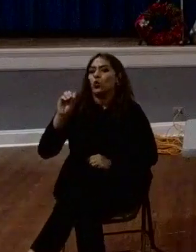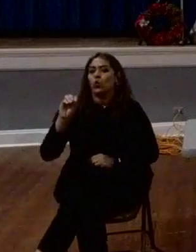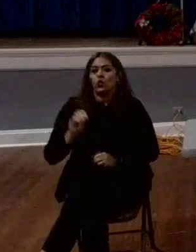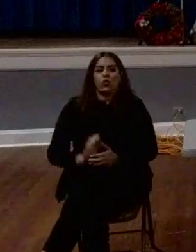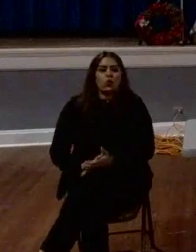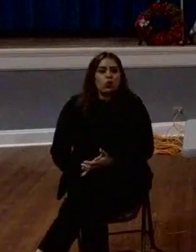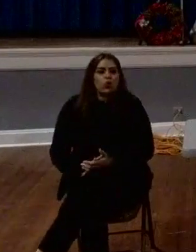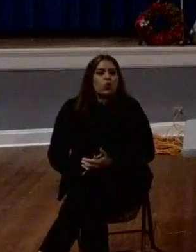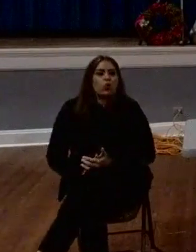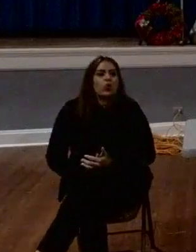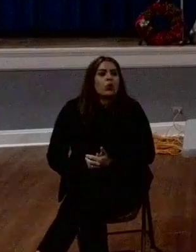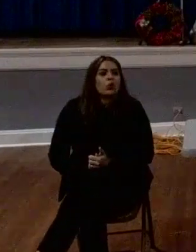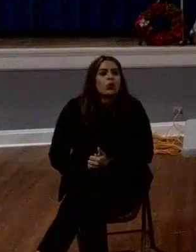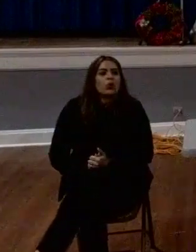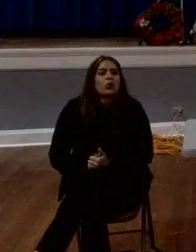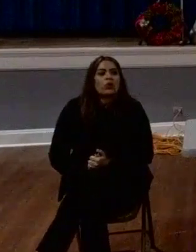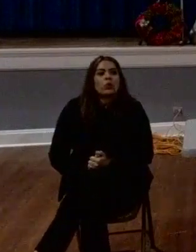Mark?